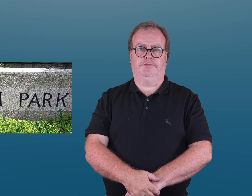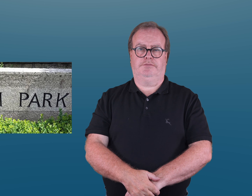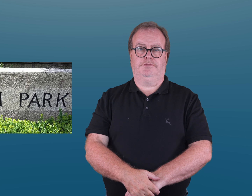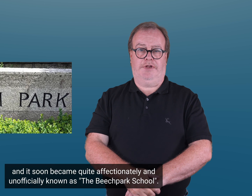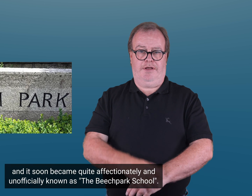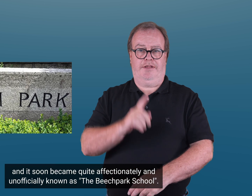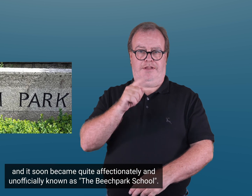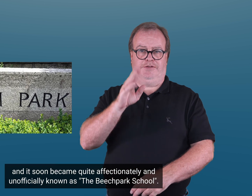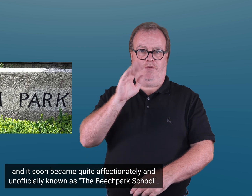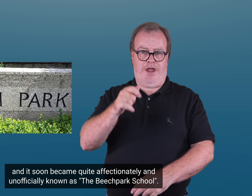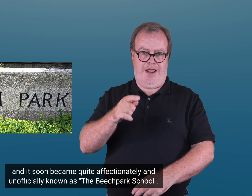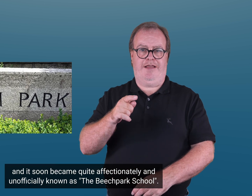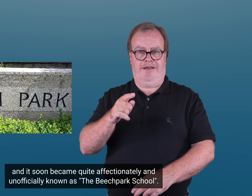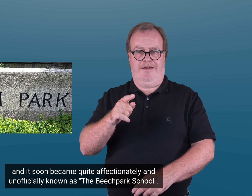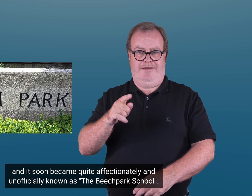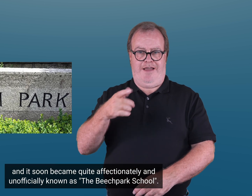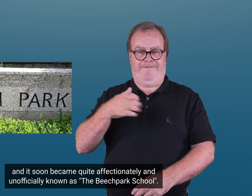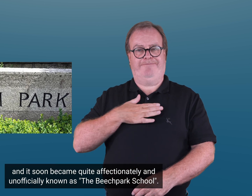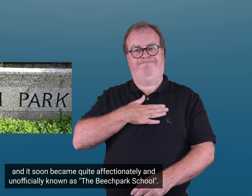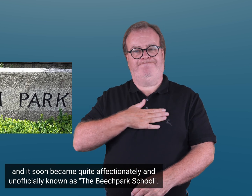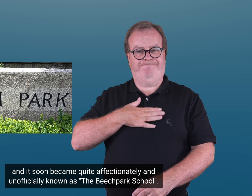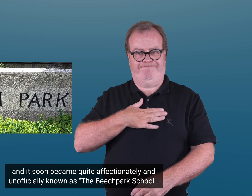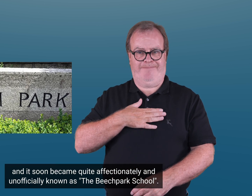And it soon became quite affectionately and unofficially known